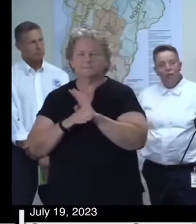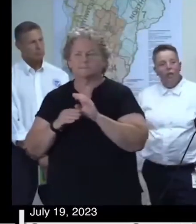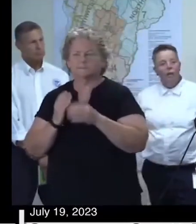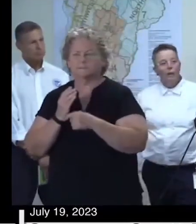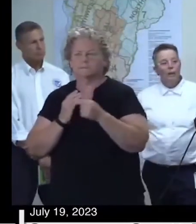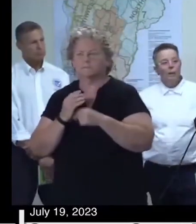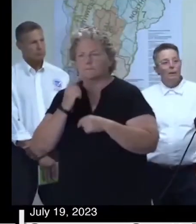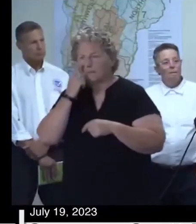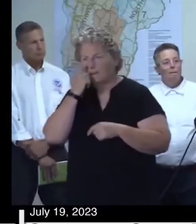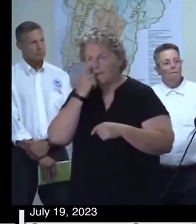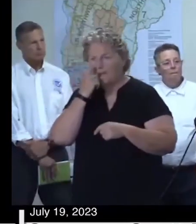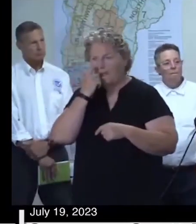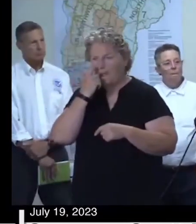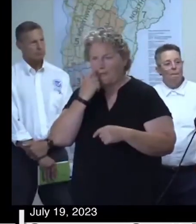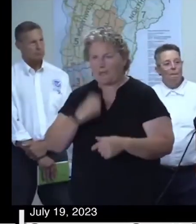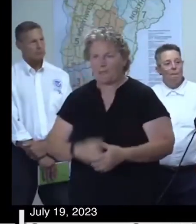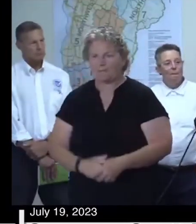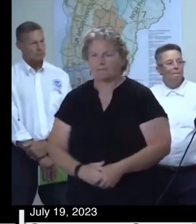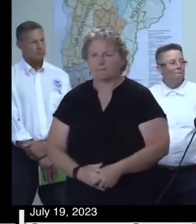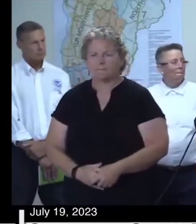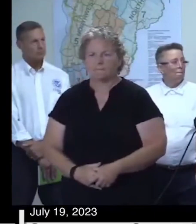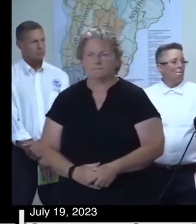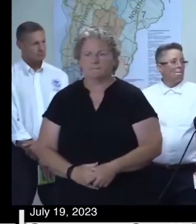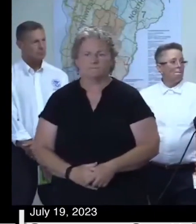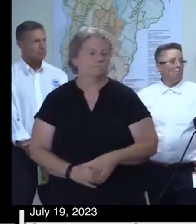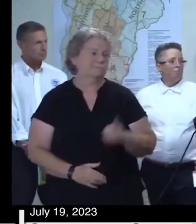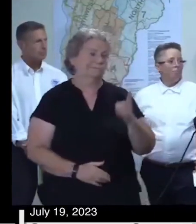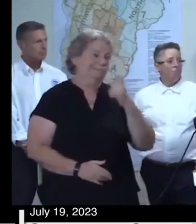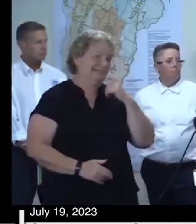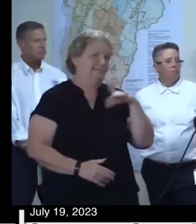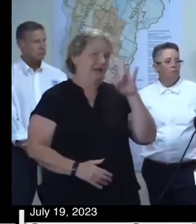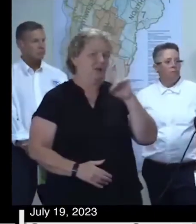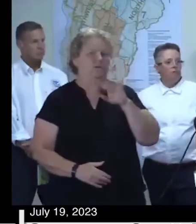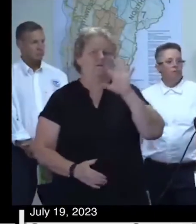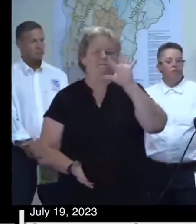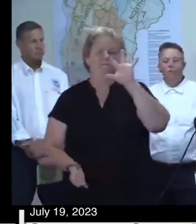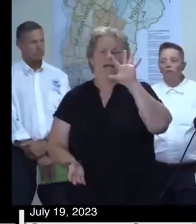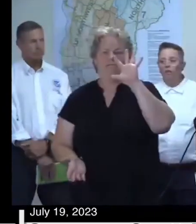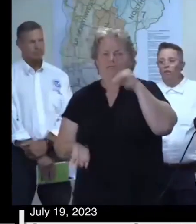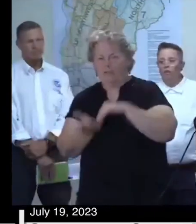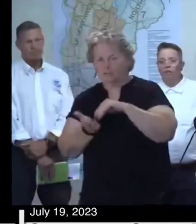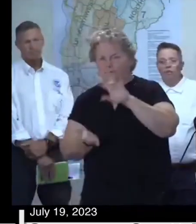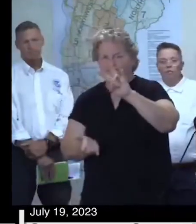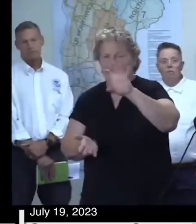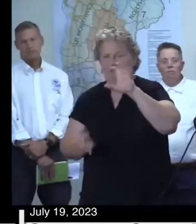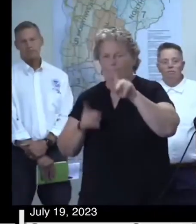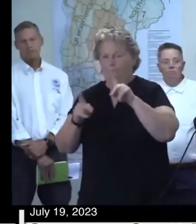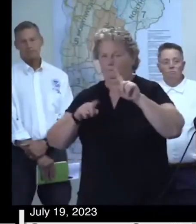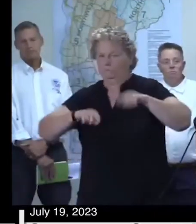5,700 signed up for volunteer work. So 5,700